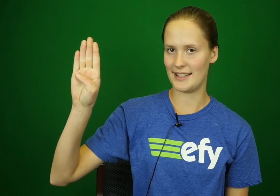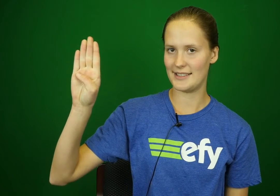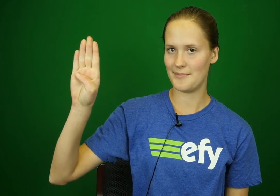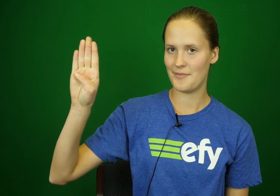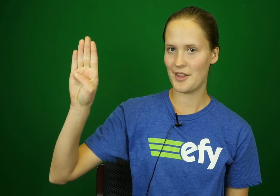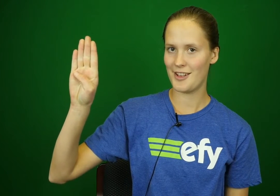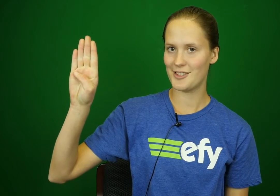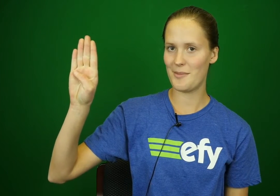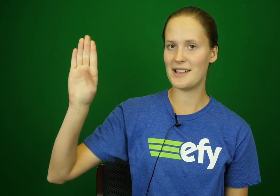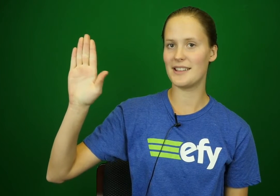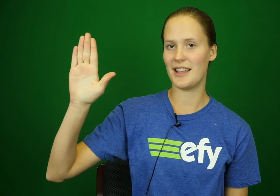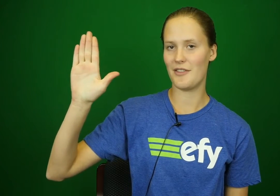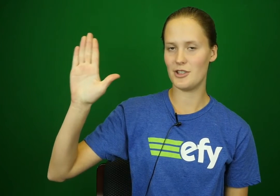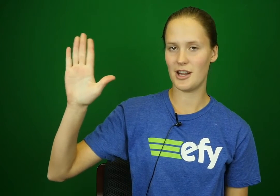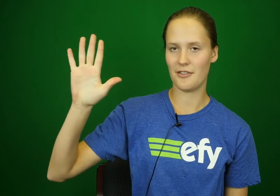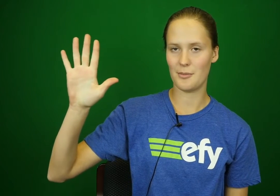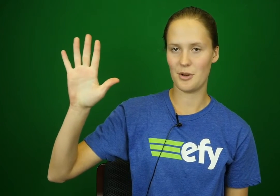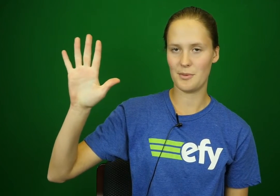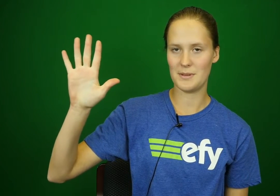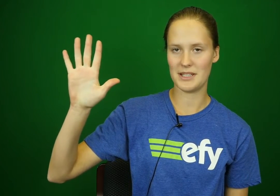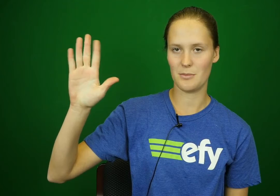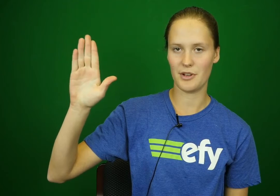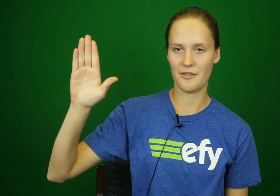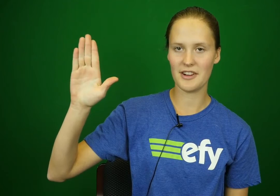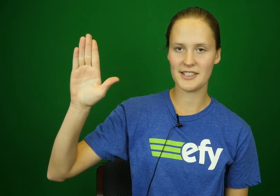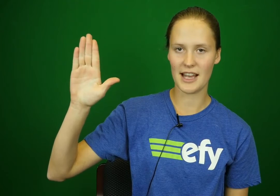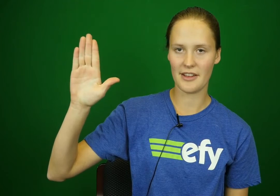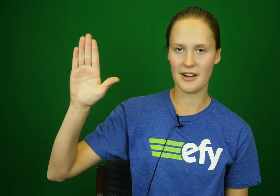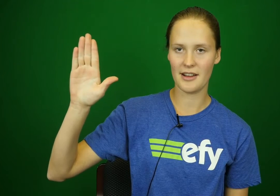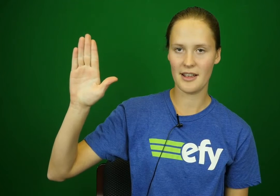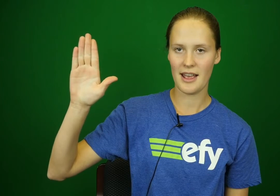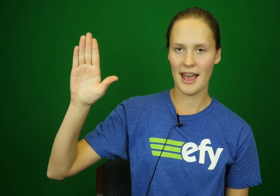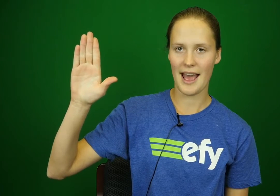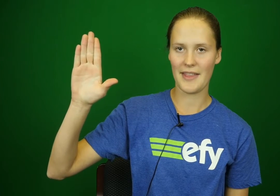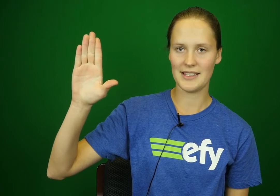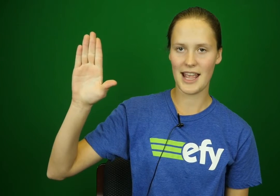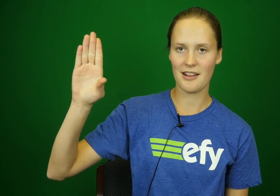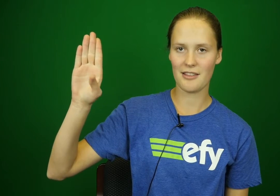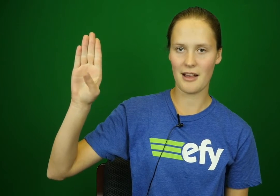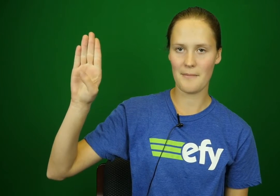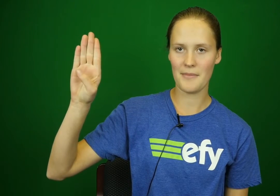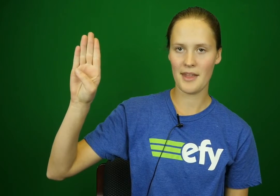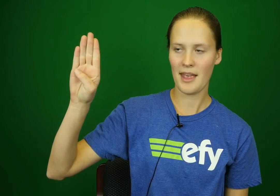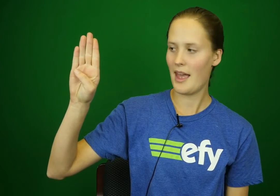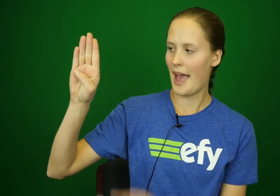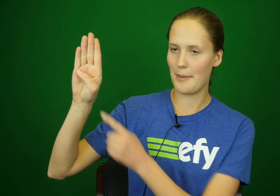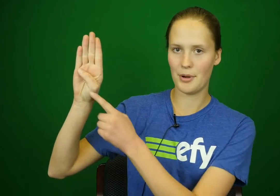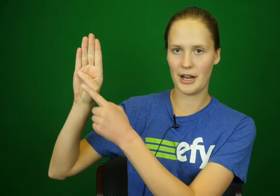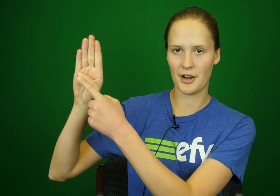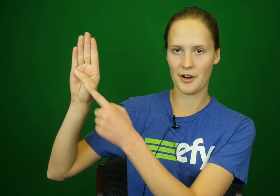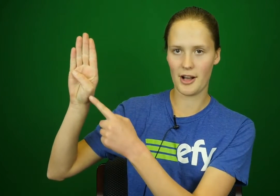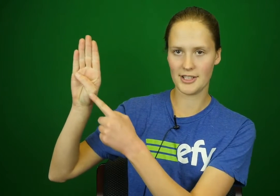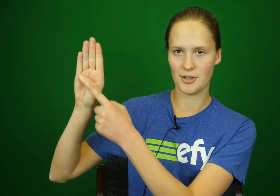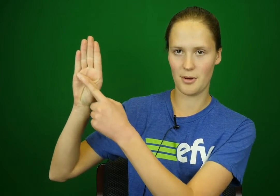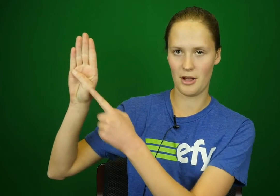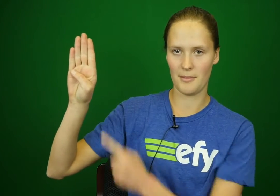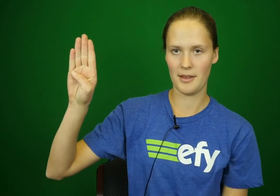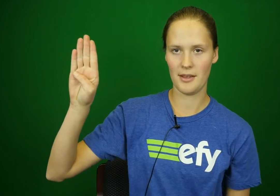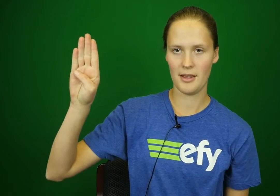this. So basically if you start from an open position, pull your fingers together, and then take your thumb and put it across your palm.